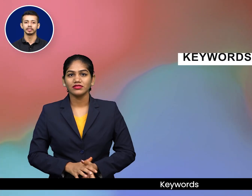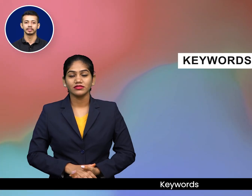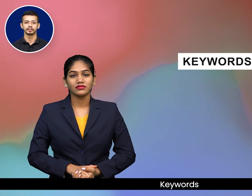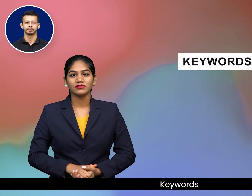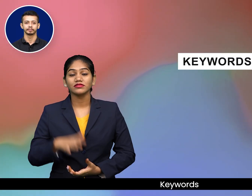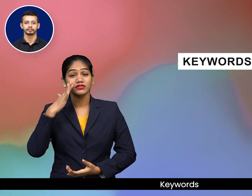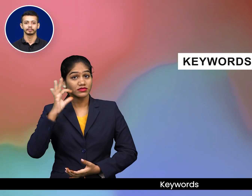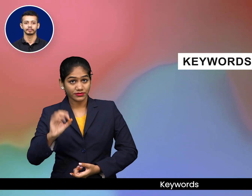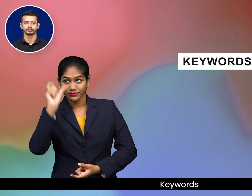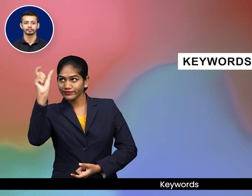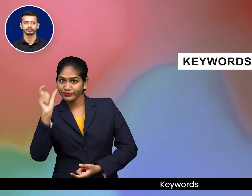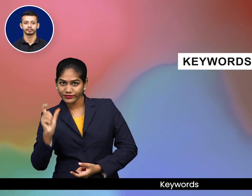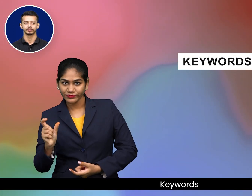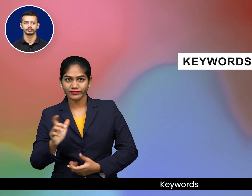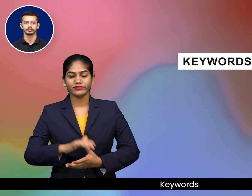Keywords.